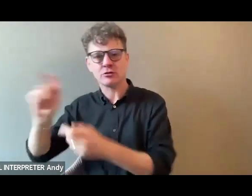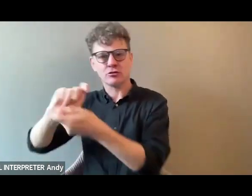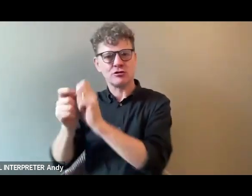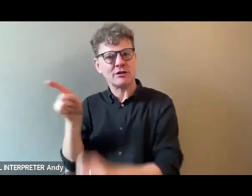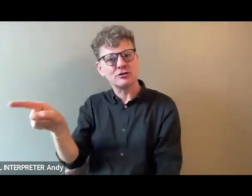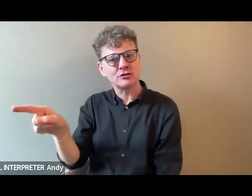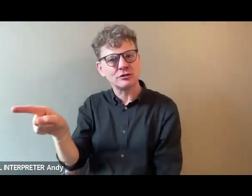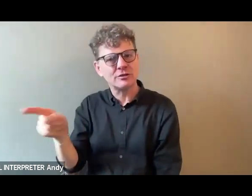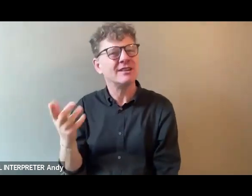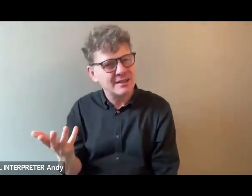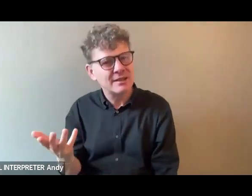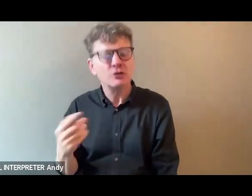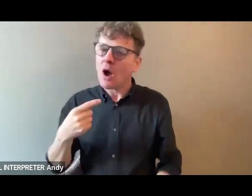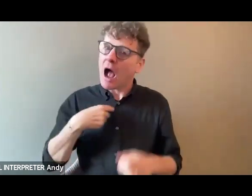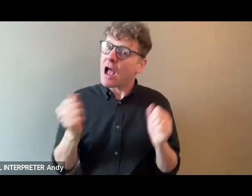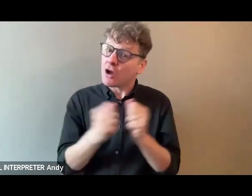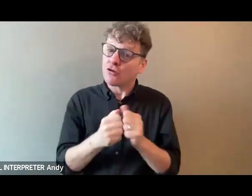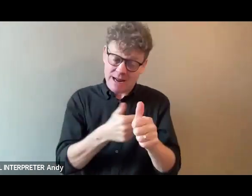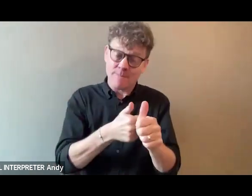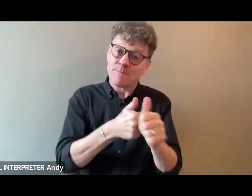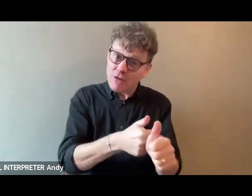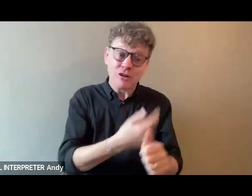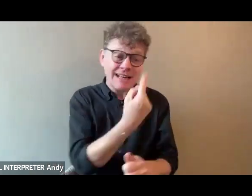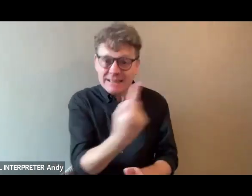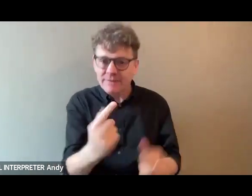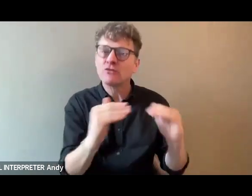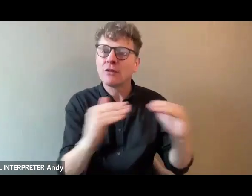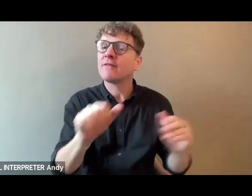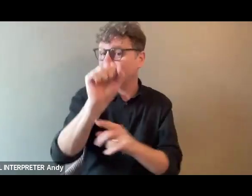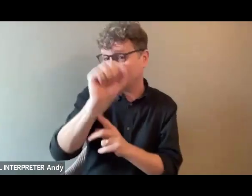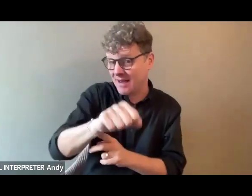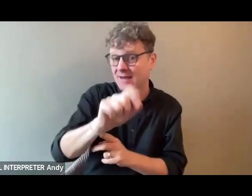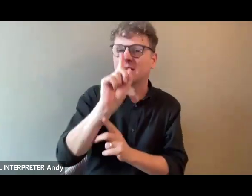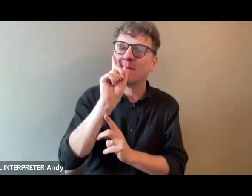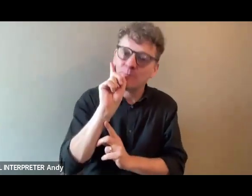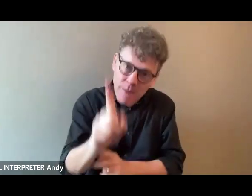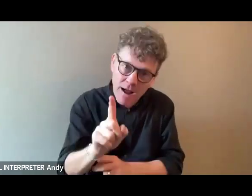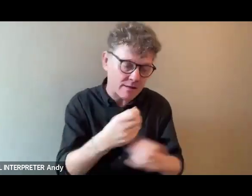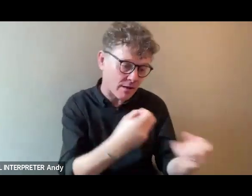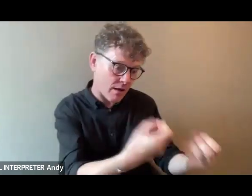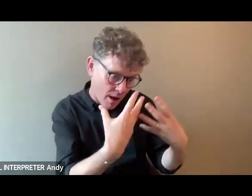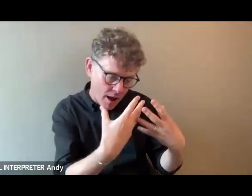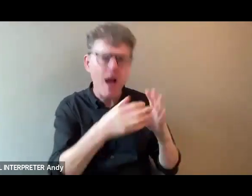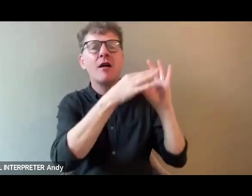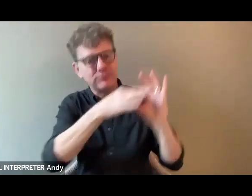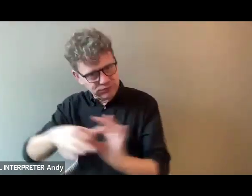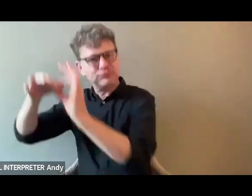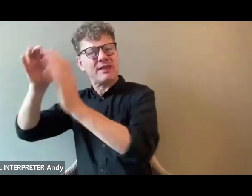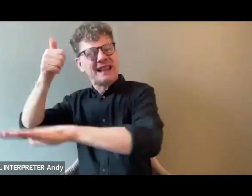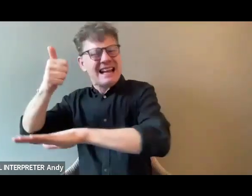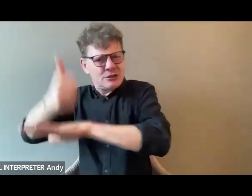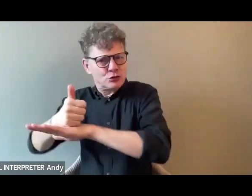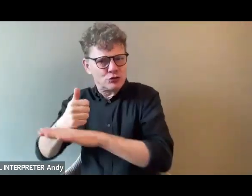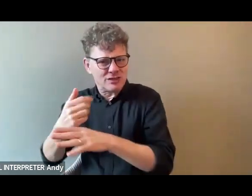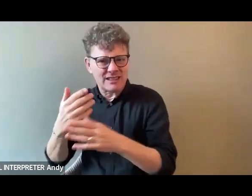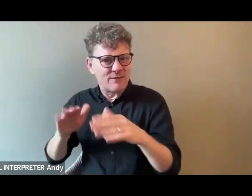those systems. So I agree, mentoring is at an individual basis, but the entire institution is made up of individuals.